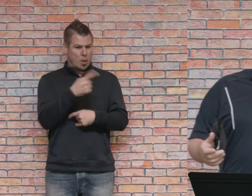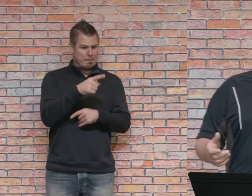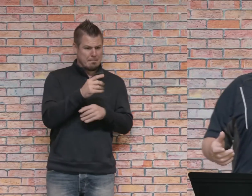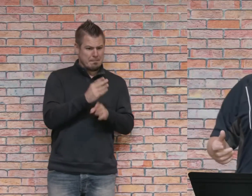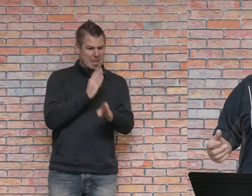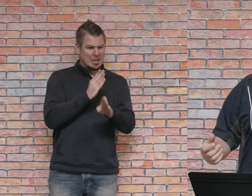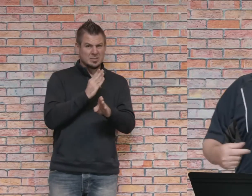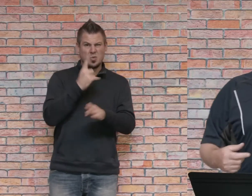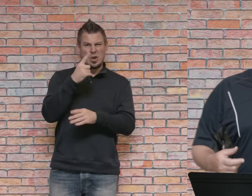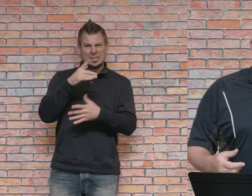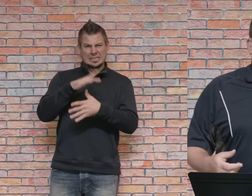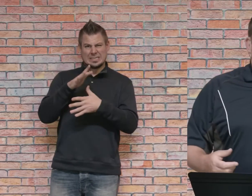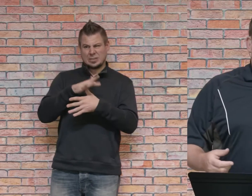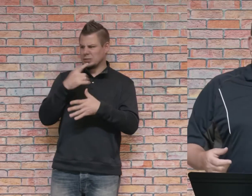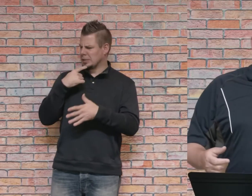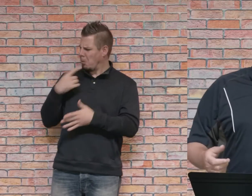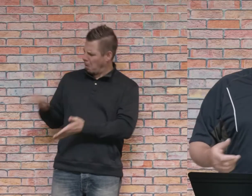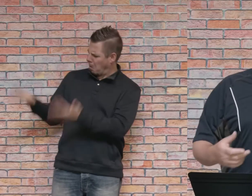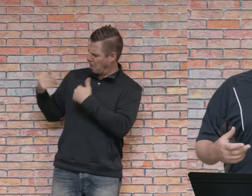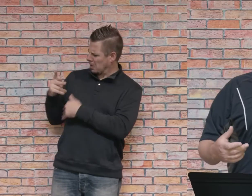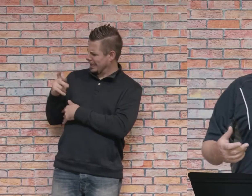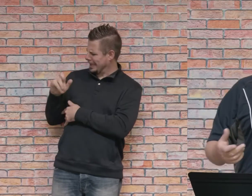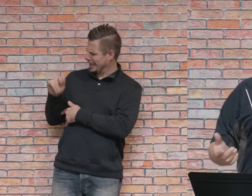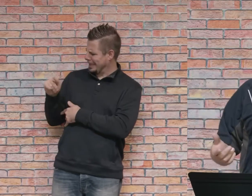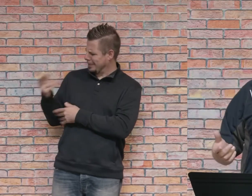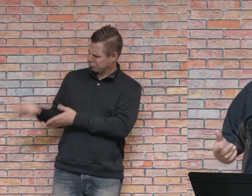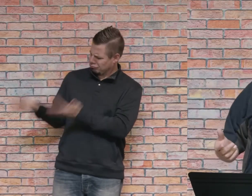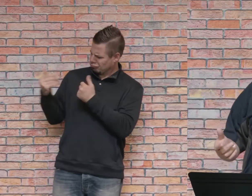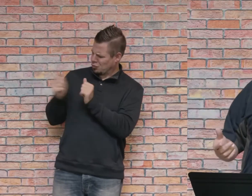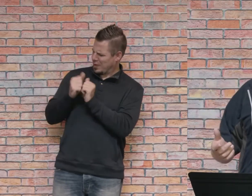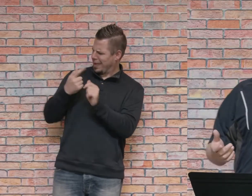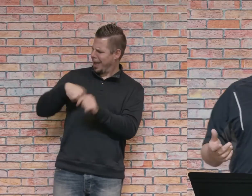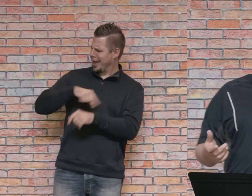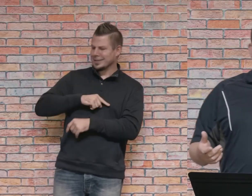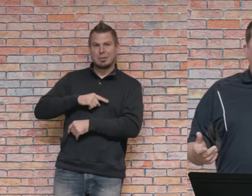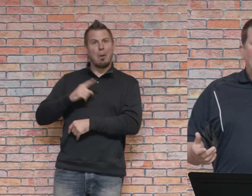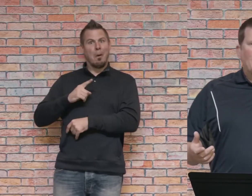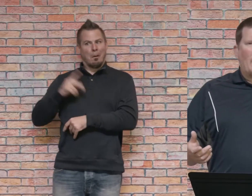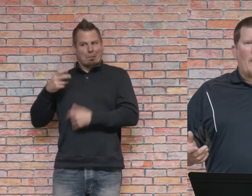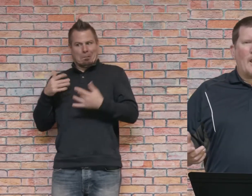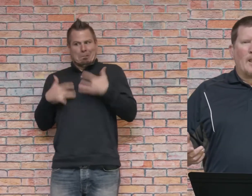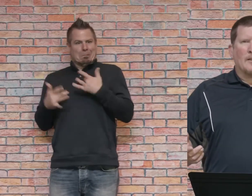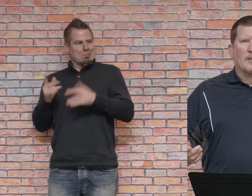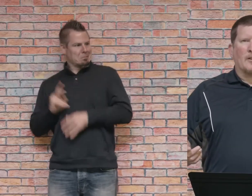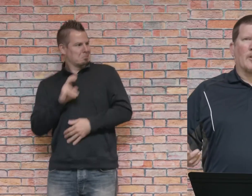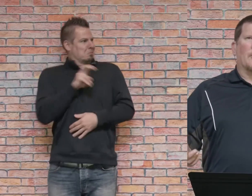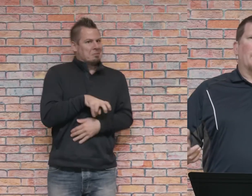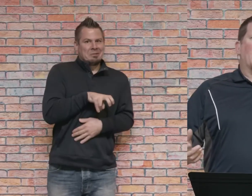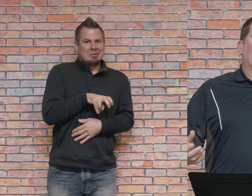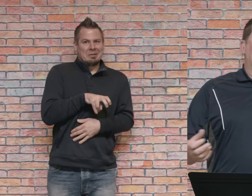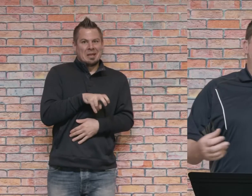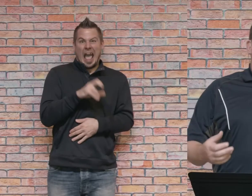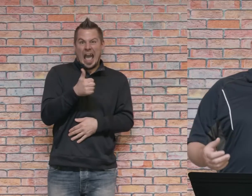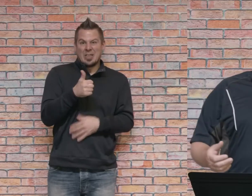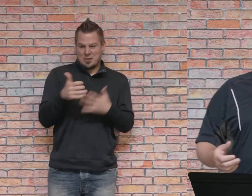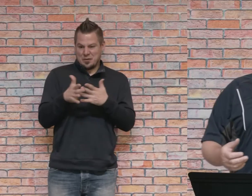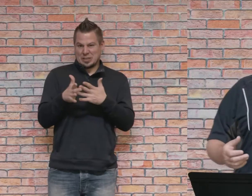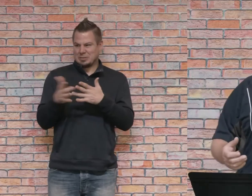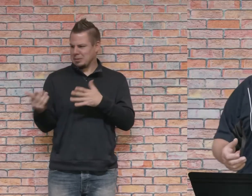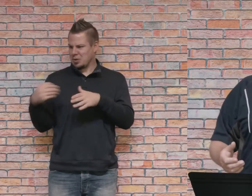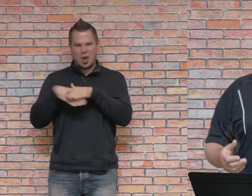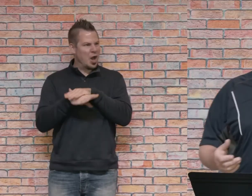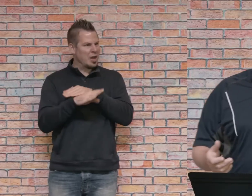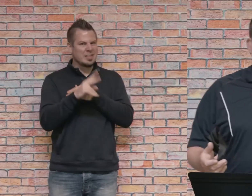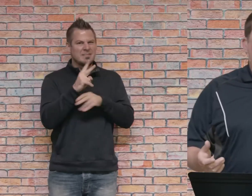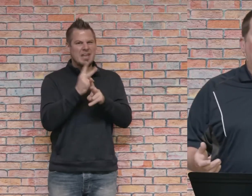the seniors said, "Hey, Keith, ride with us." And so I get on that van, and And another freshman comes to get on the van, and they